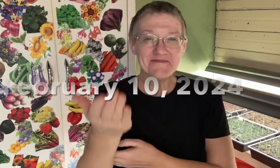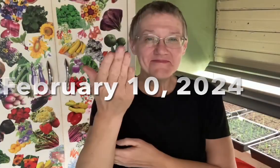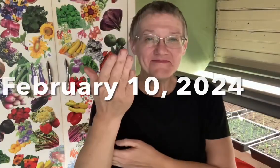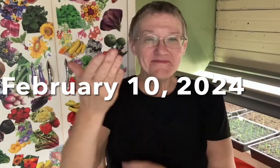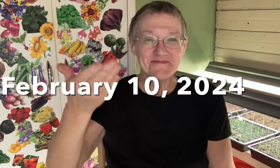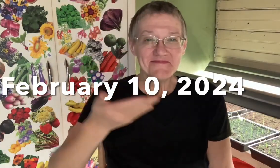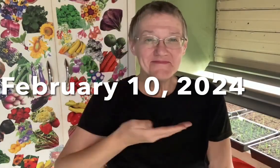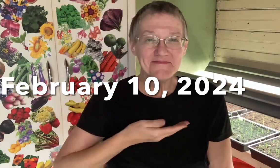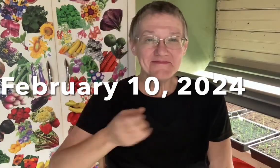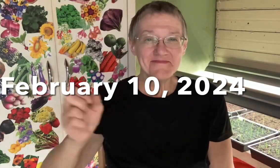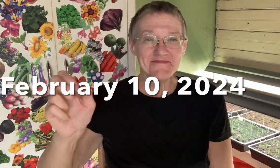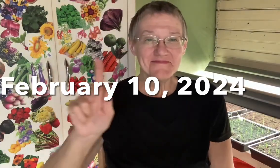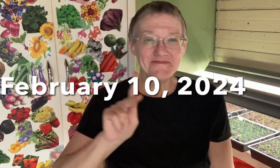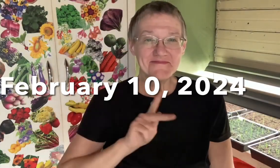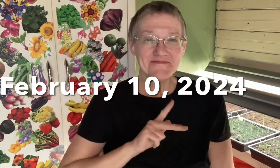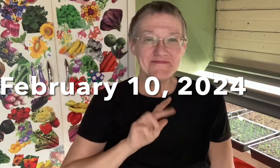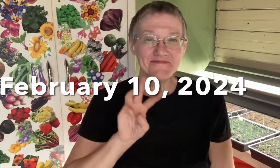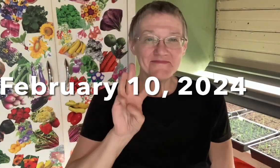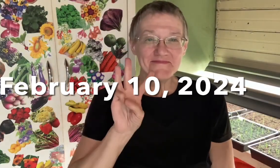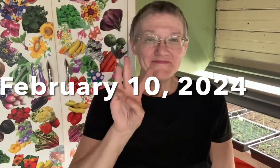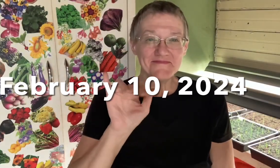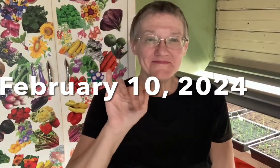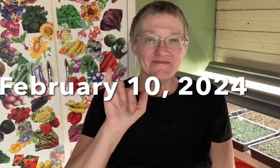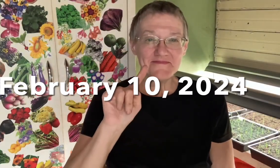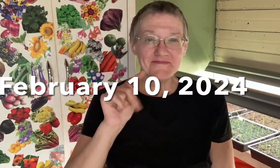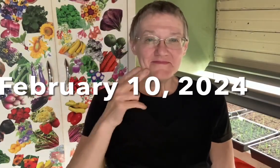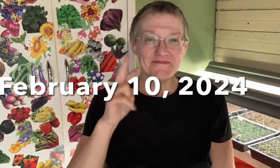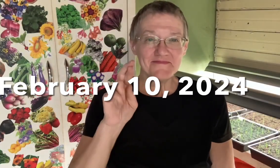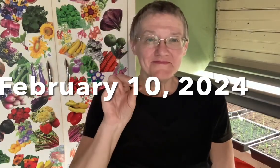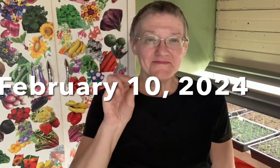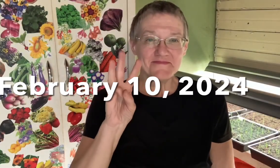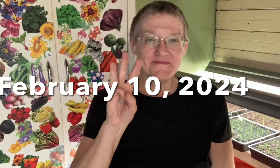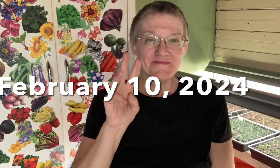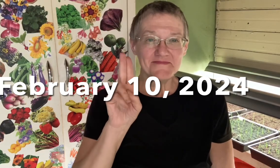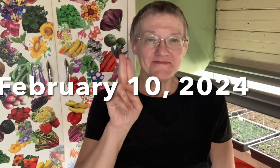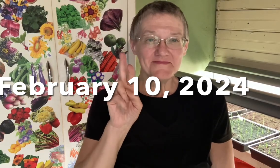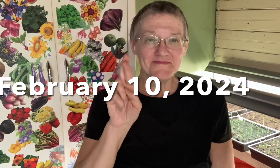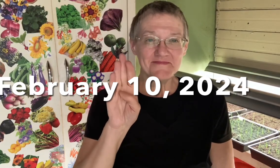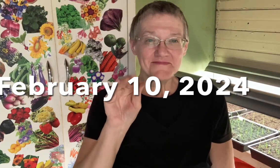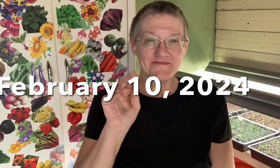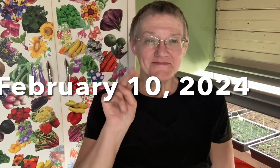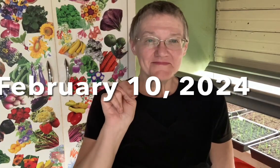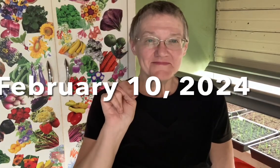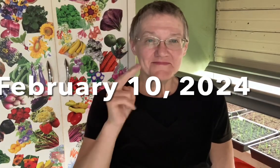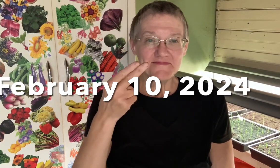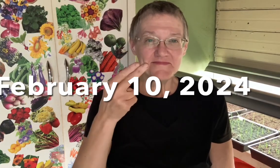Good morning and welcome back to Withrow Urban Homestead.